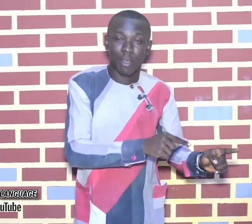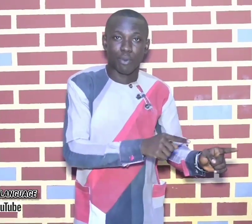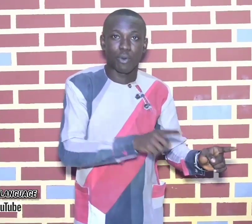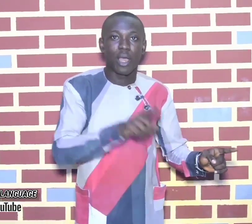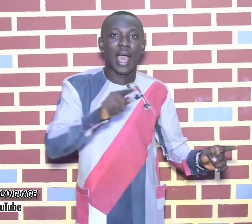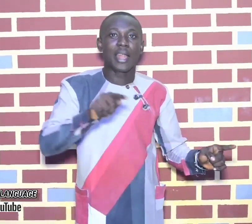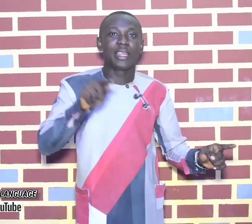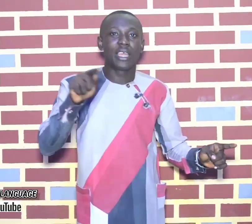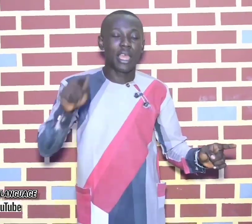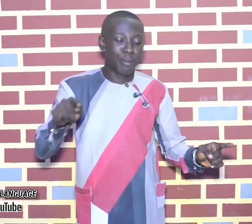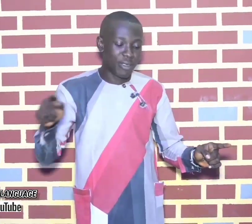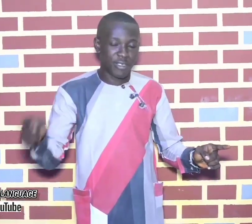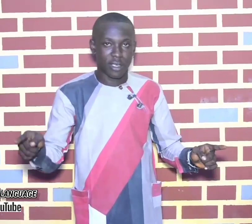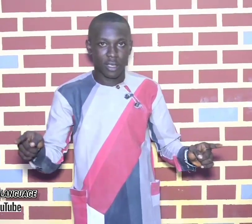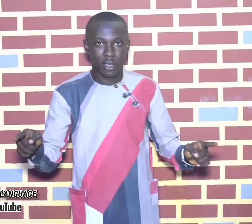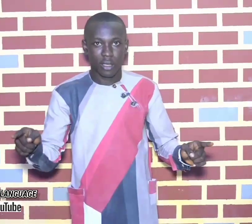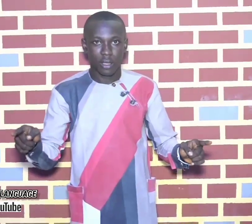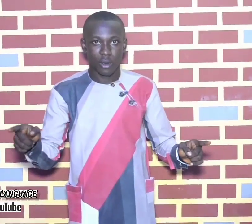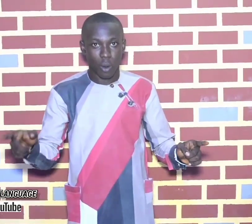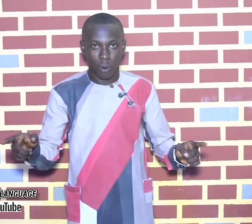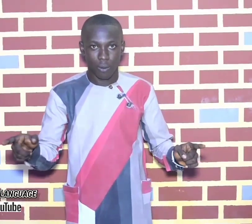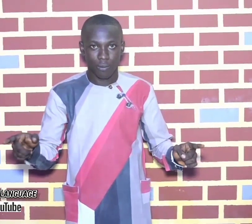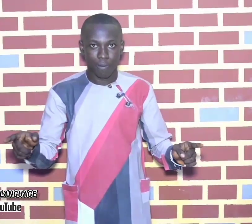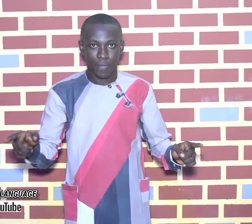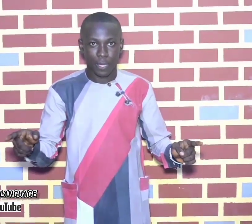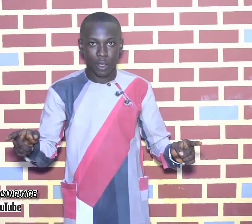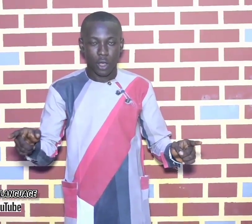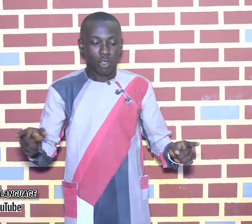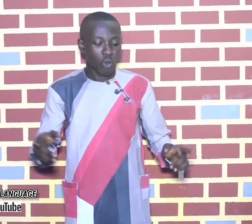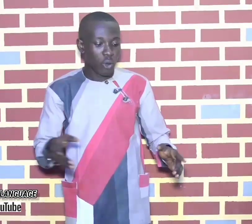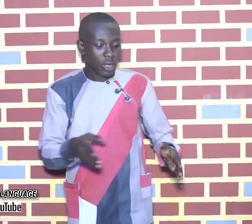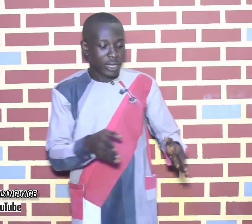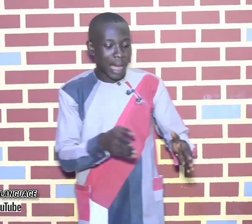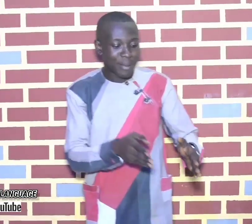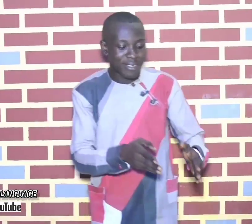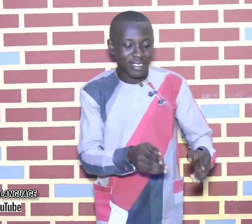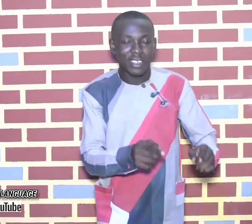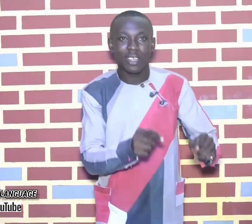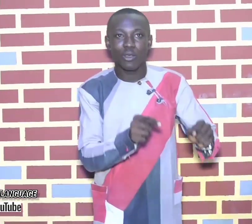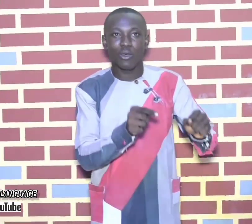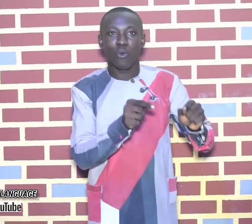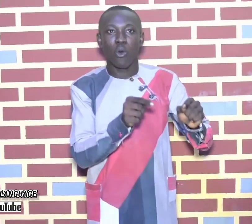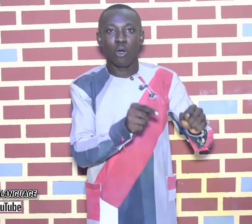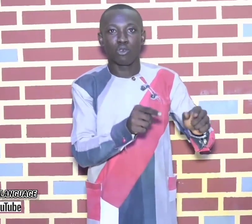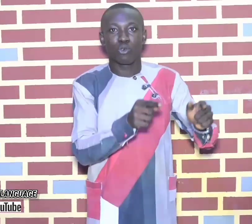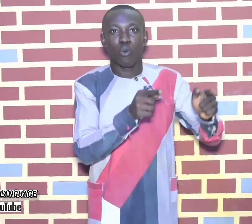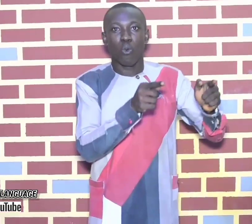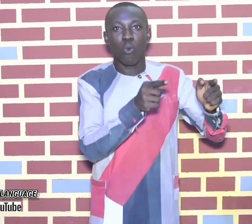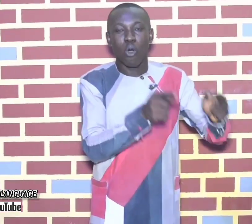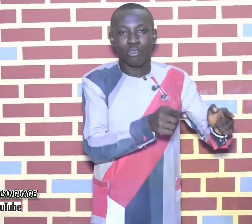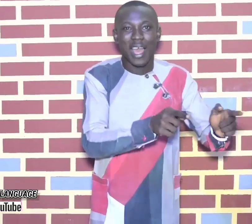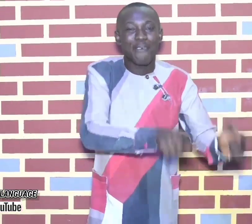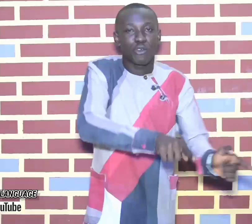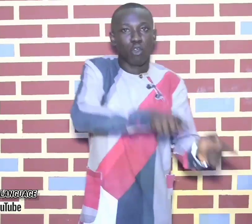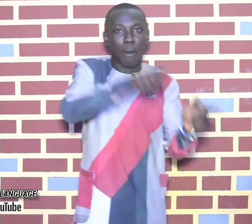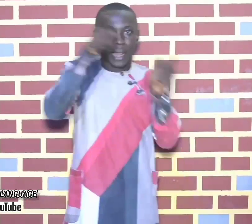principle and the ABC law. So that means the word what have to come